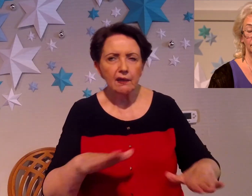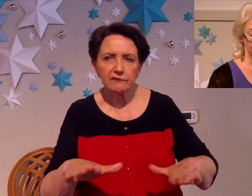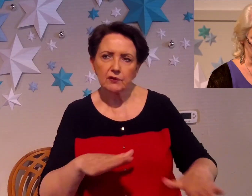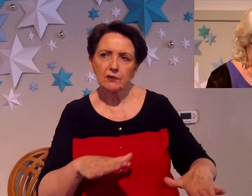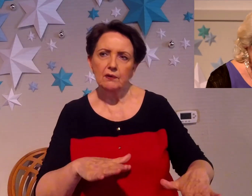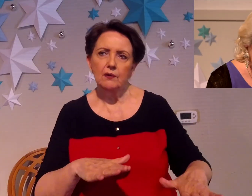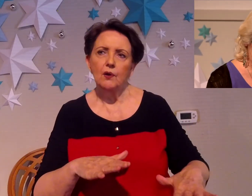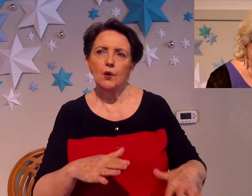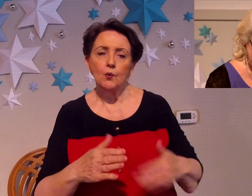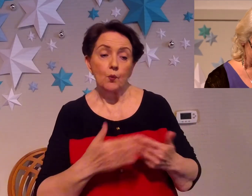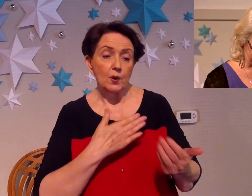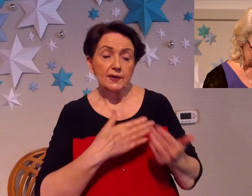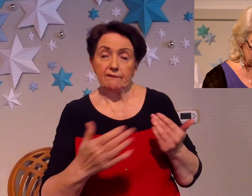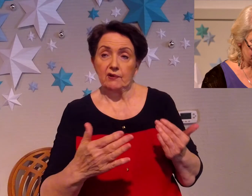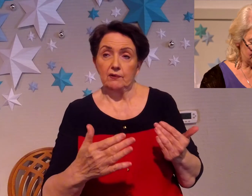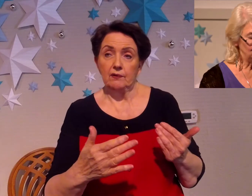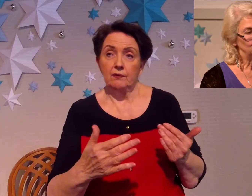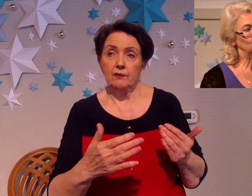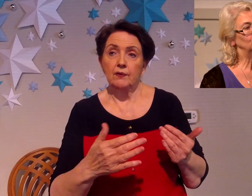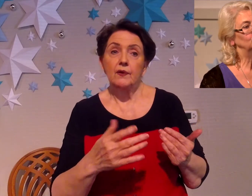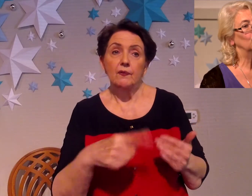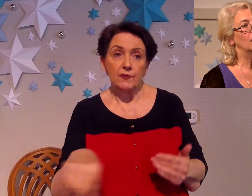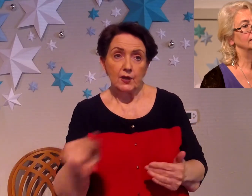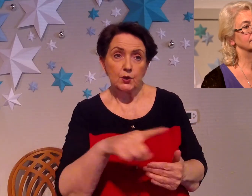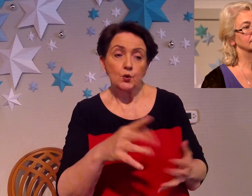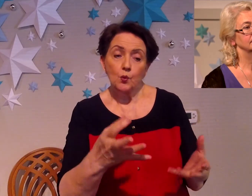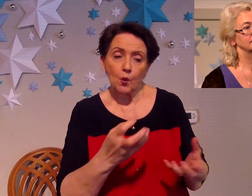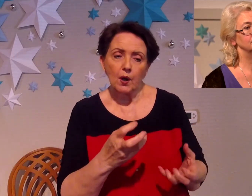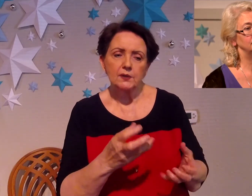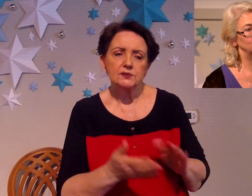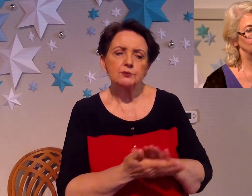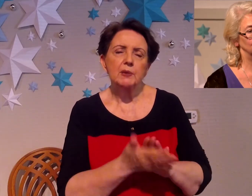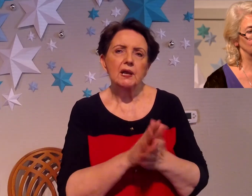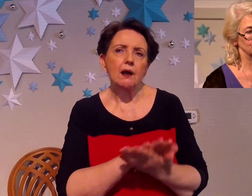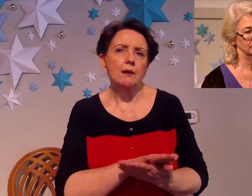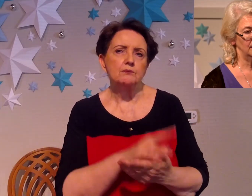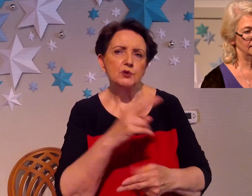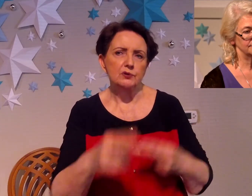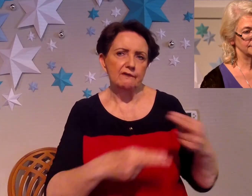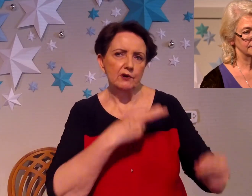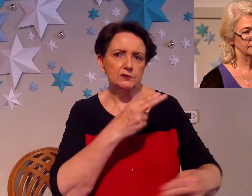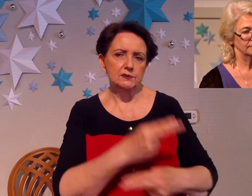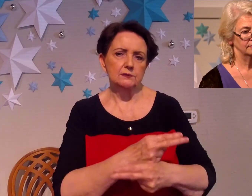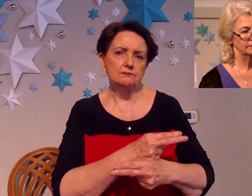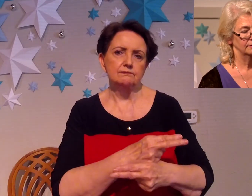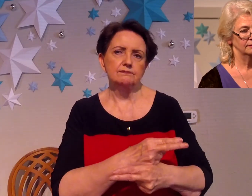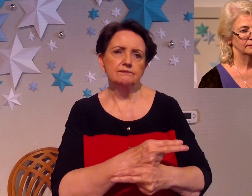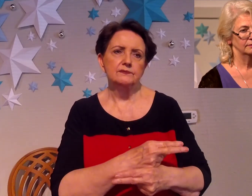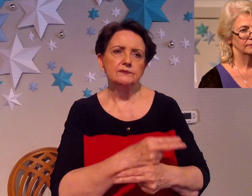behavior, whatever it is, that you would want to be universalized.